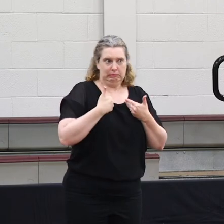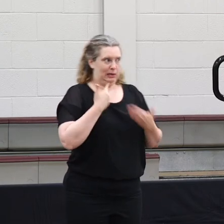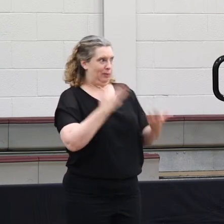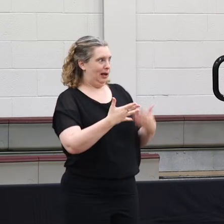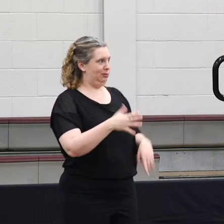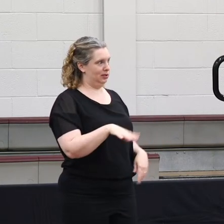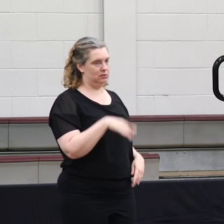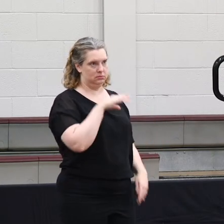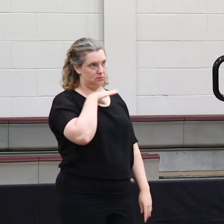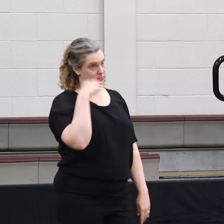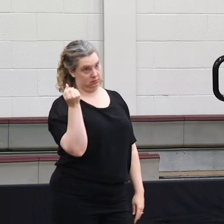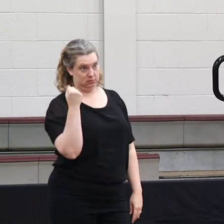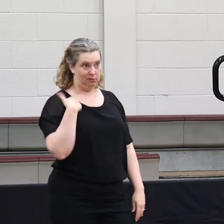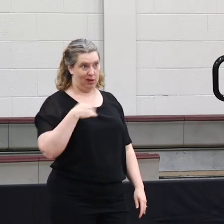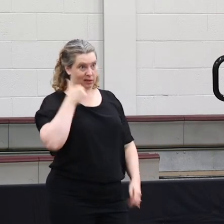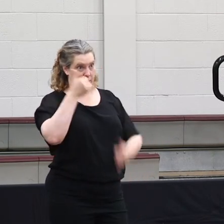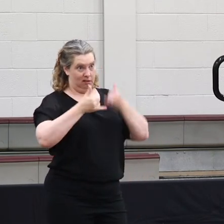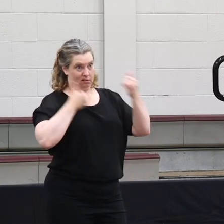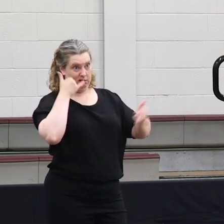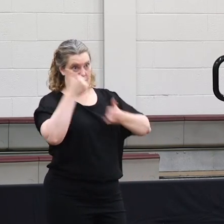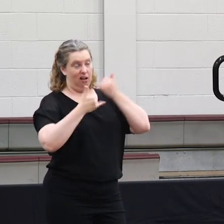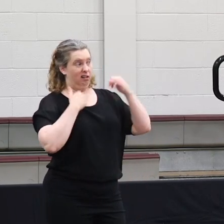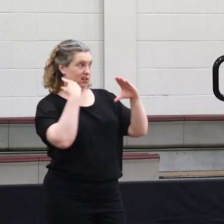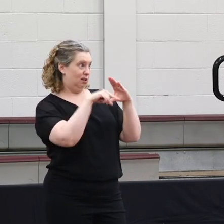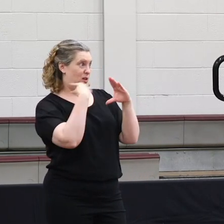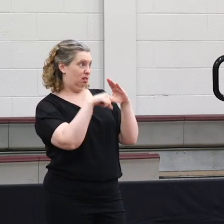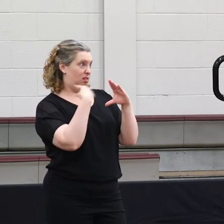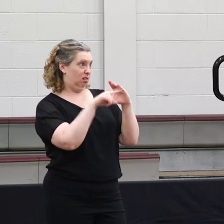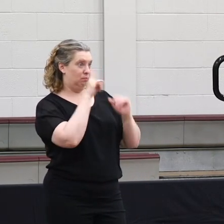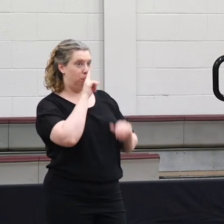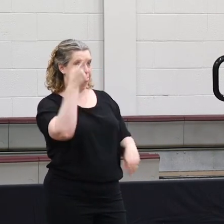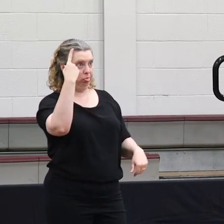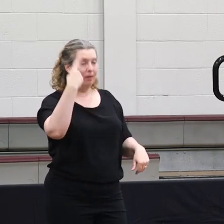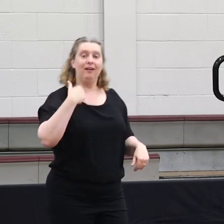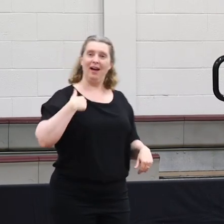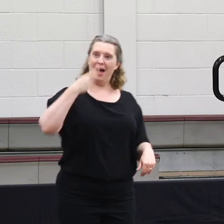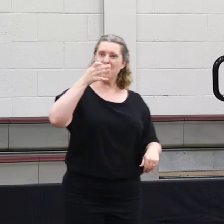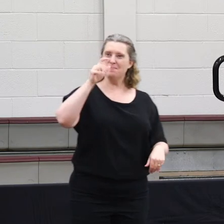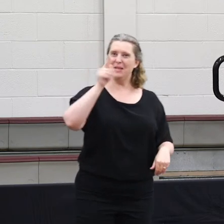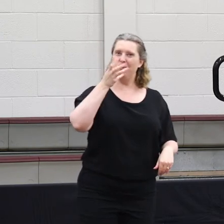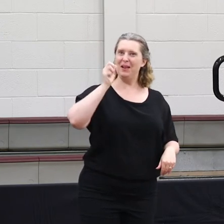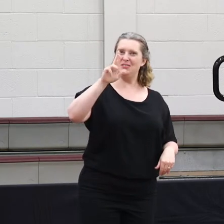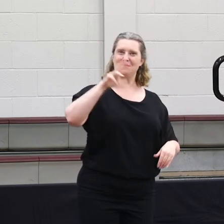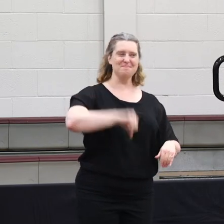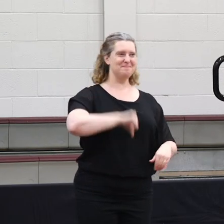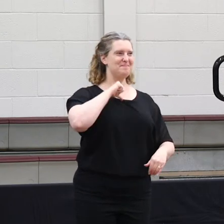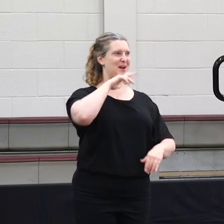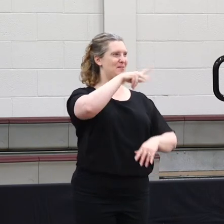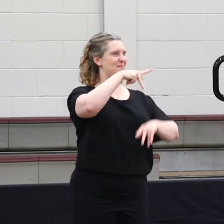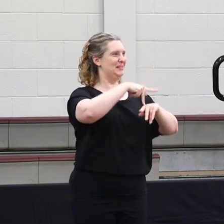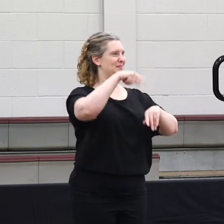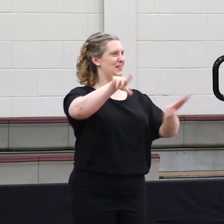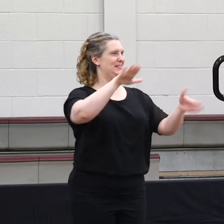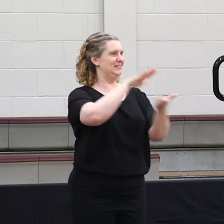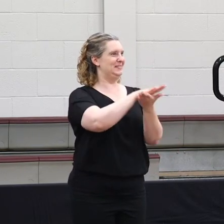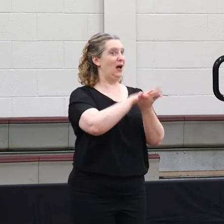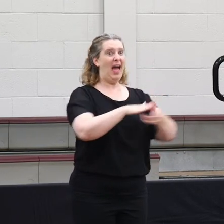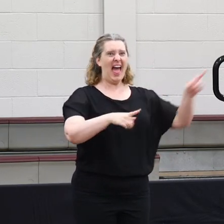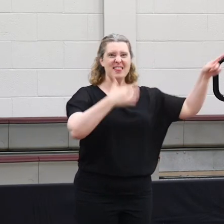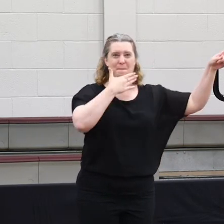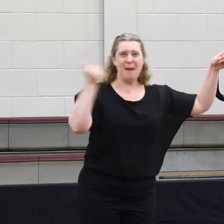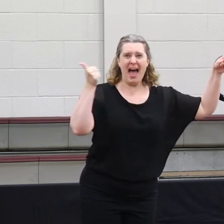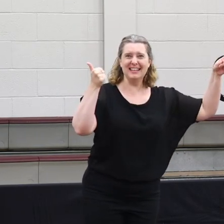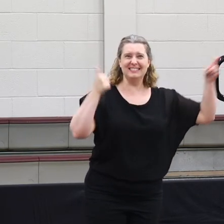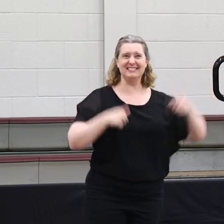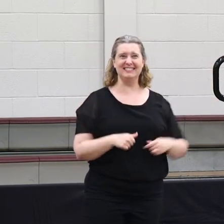probably tired of hearing my automated phone calls and emails, I'm Pete Winninger, the proud principal of this great school.